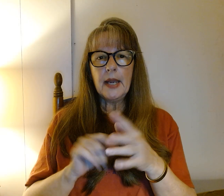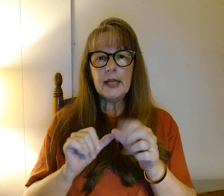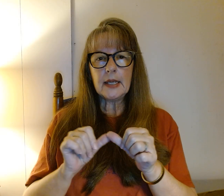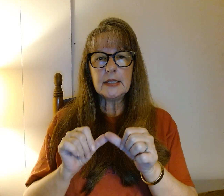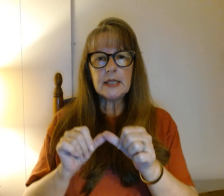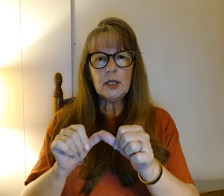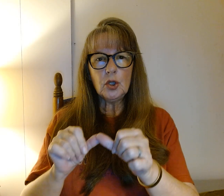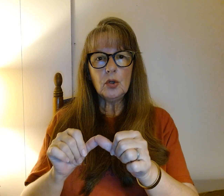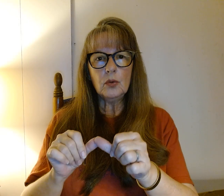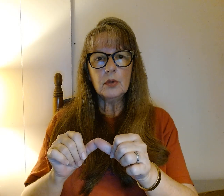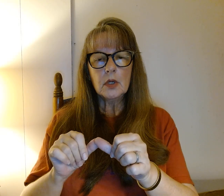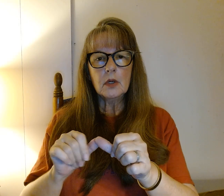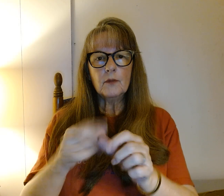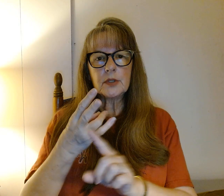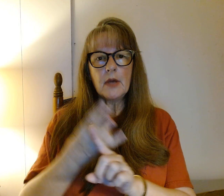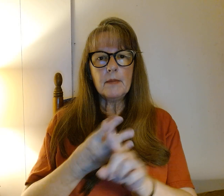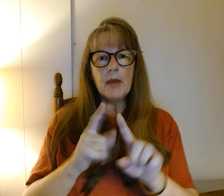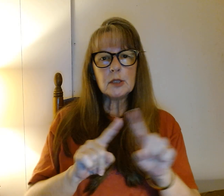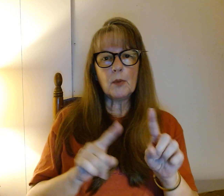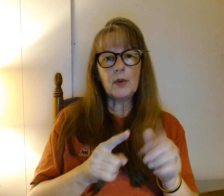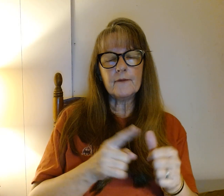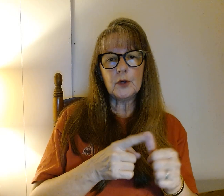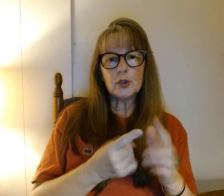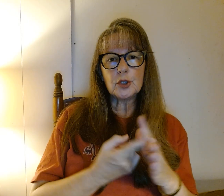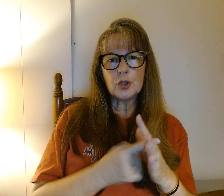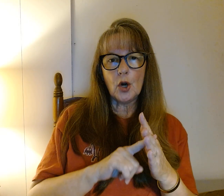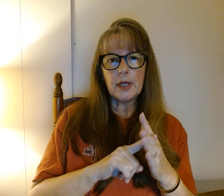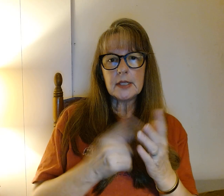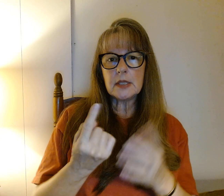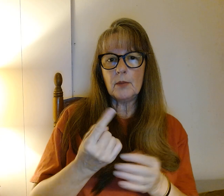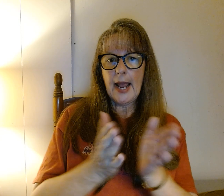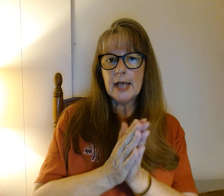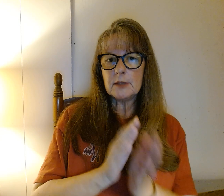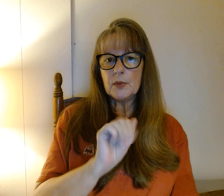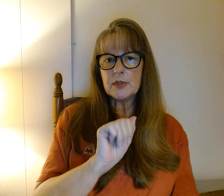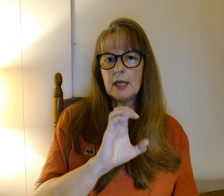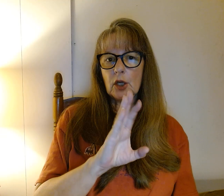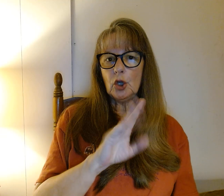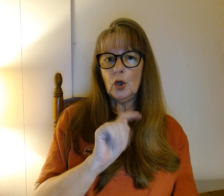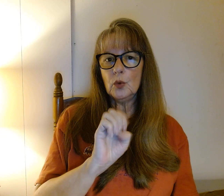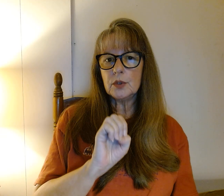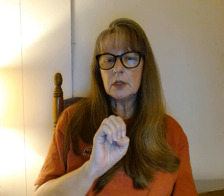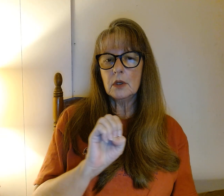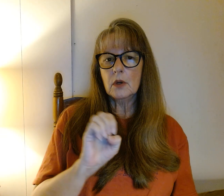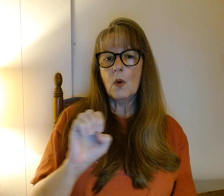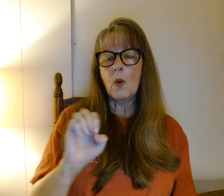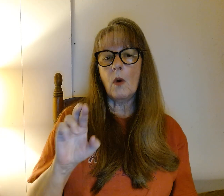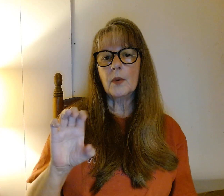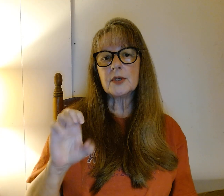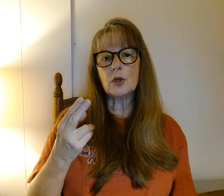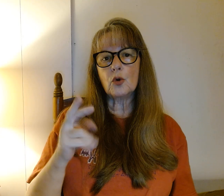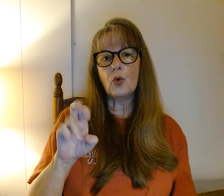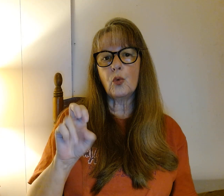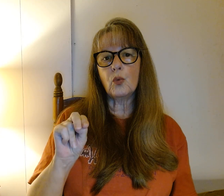it continued for 7 months. But when it first started, someone asked me, was that acute or was it